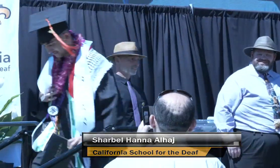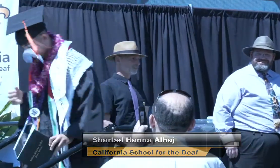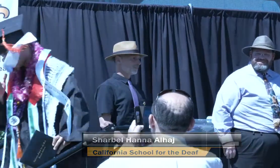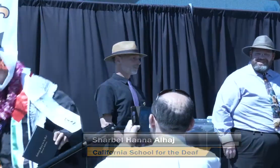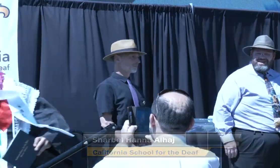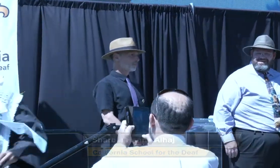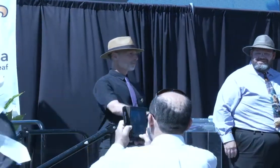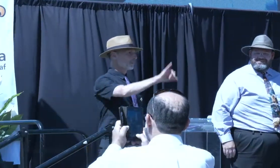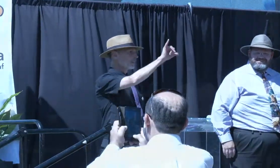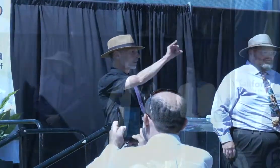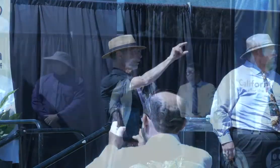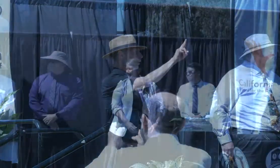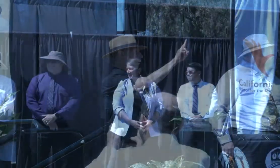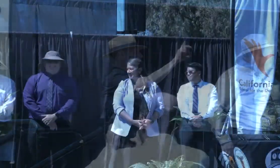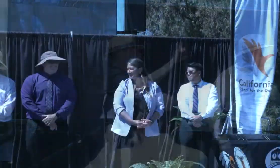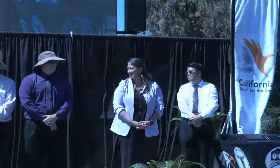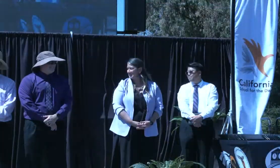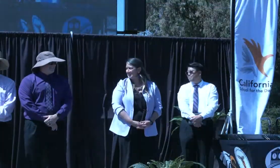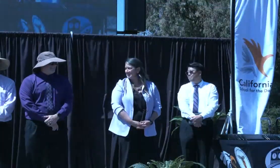Let's go, Travis!